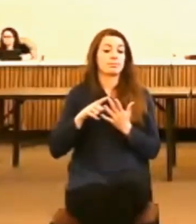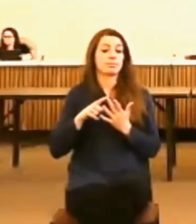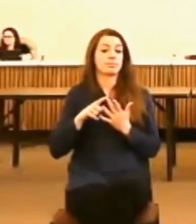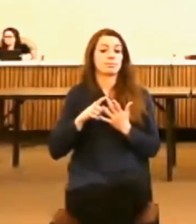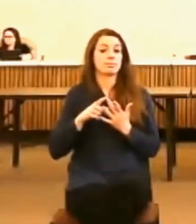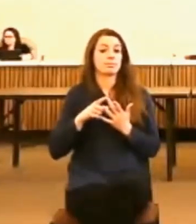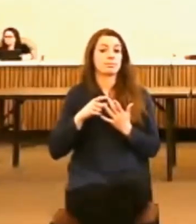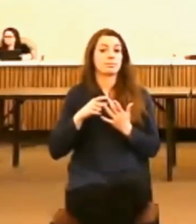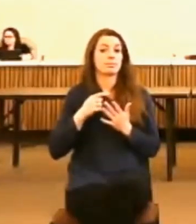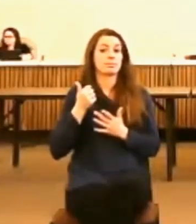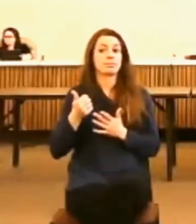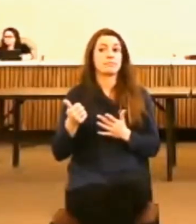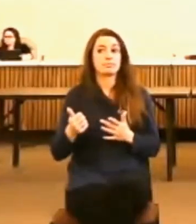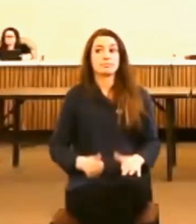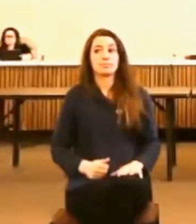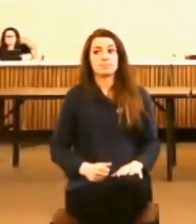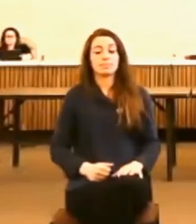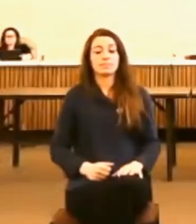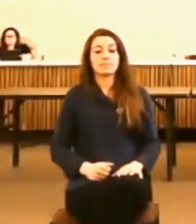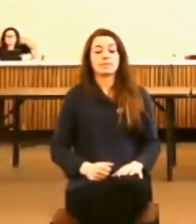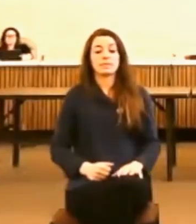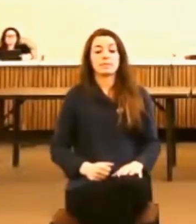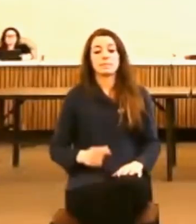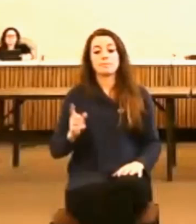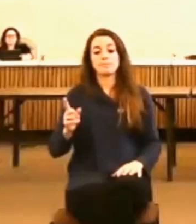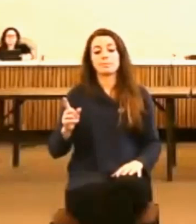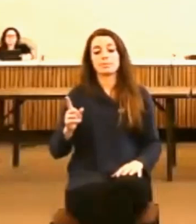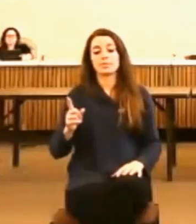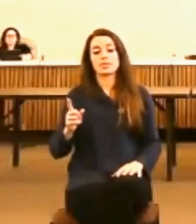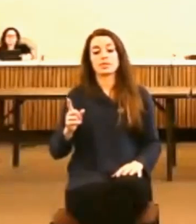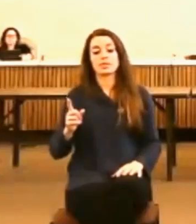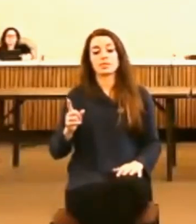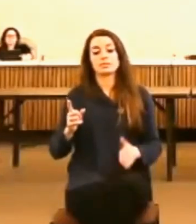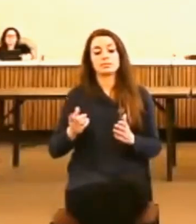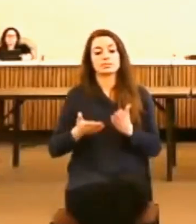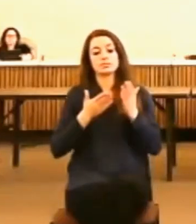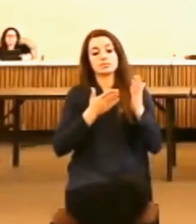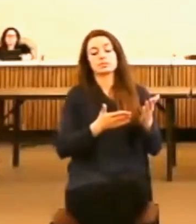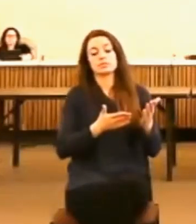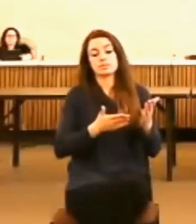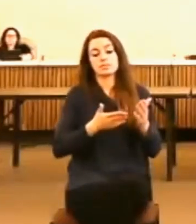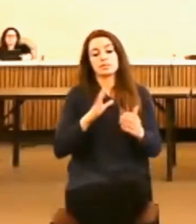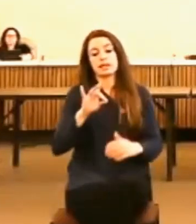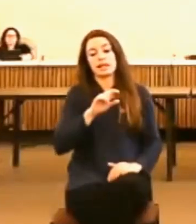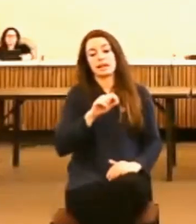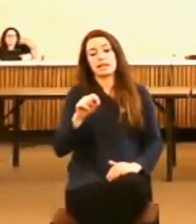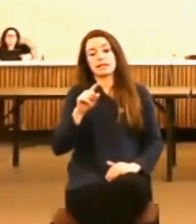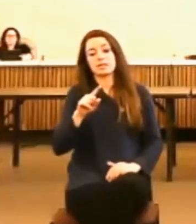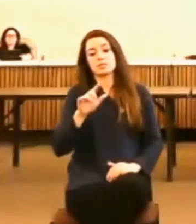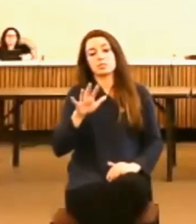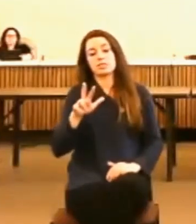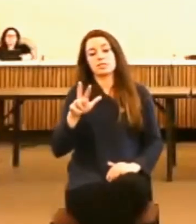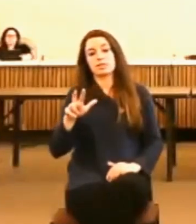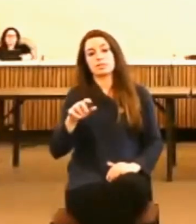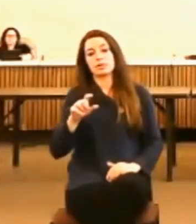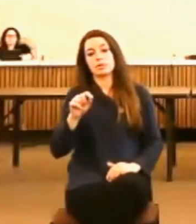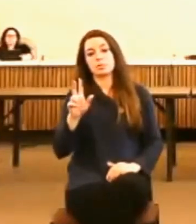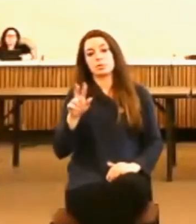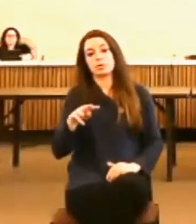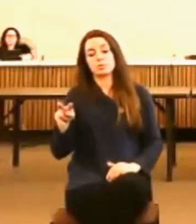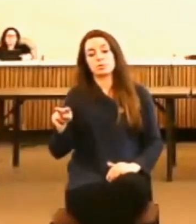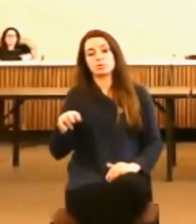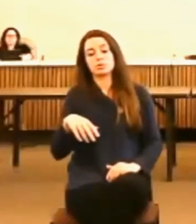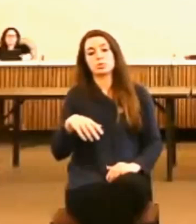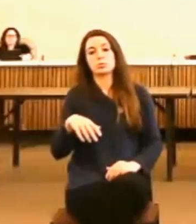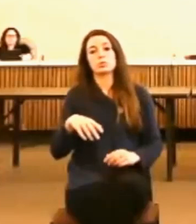residence. Later, the so-called an exclusion zone that extends to a radius of 30 kilometers from